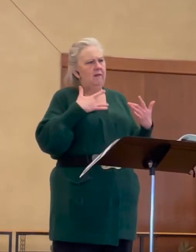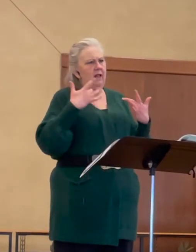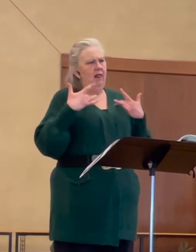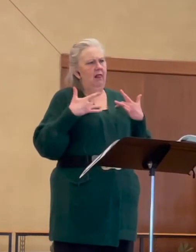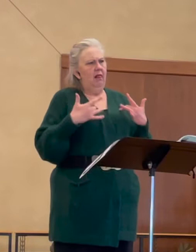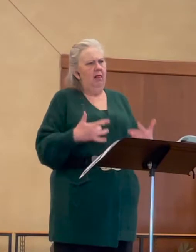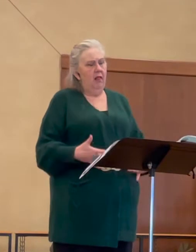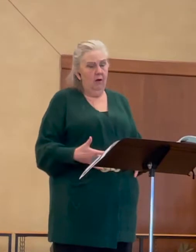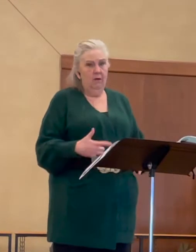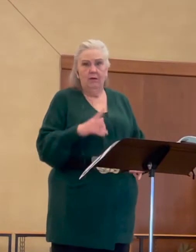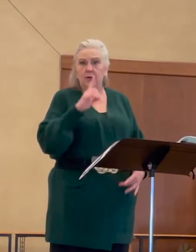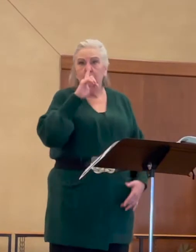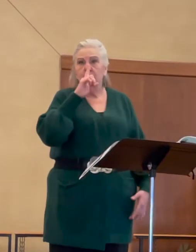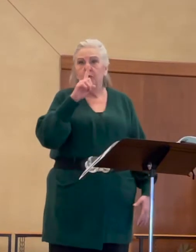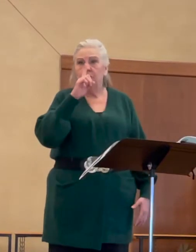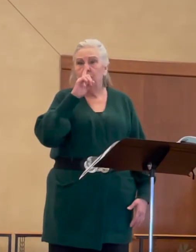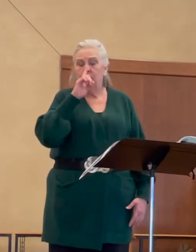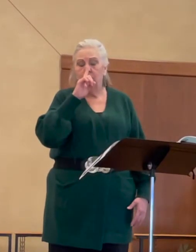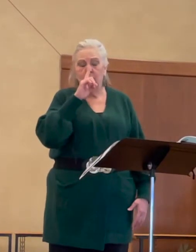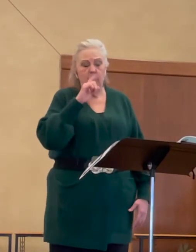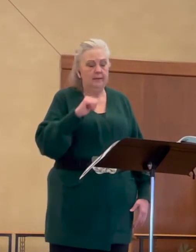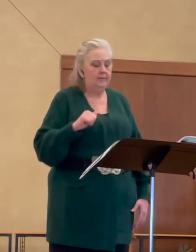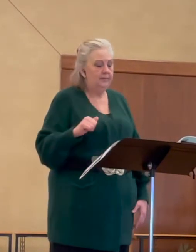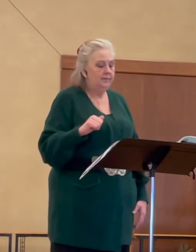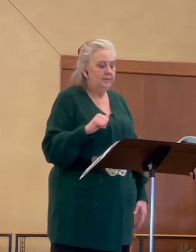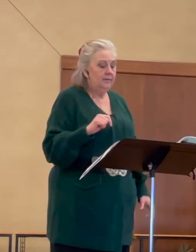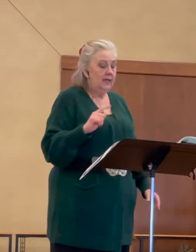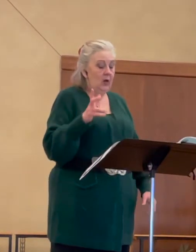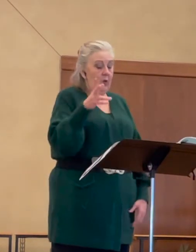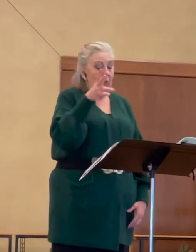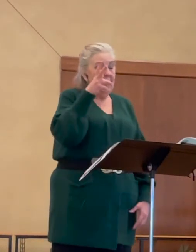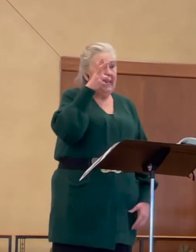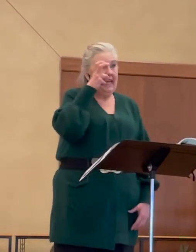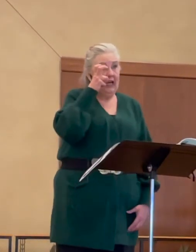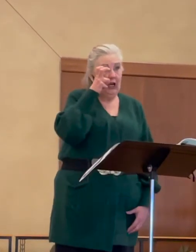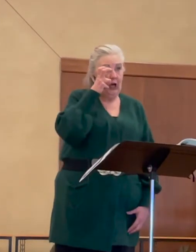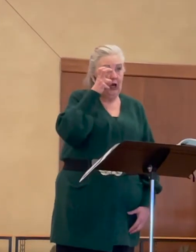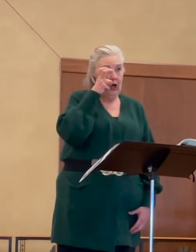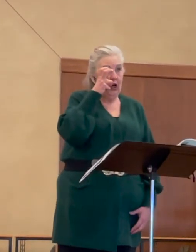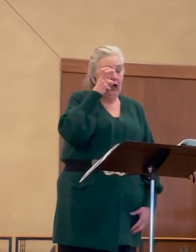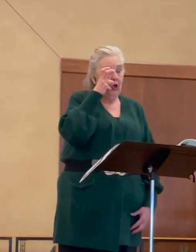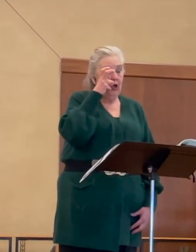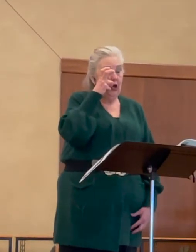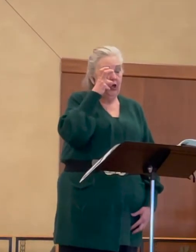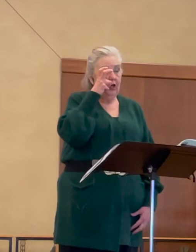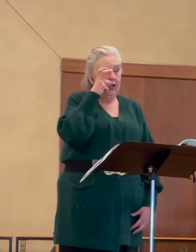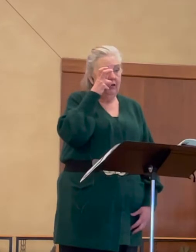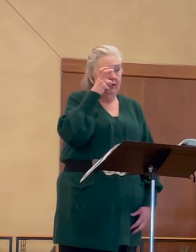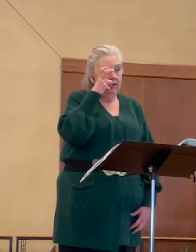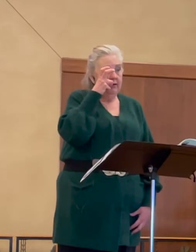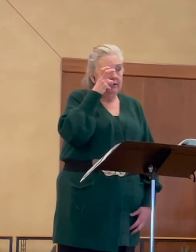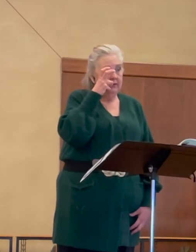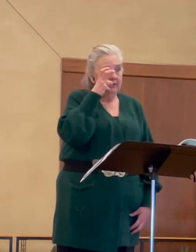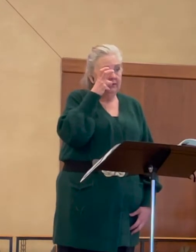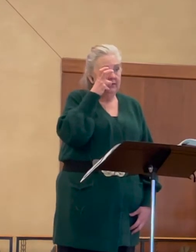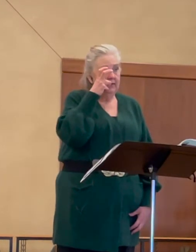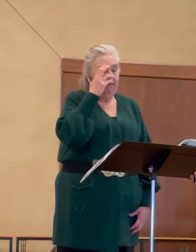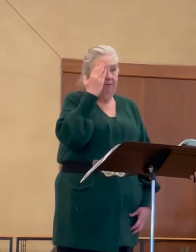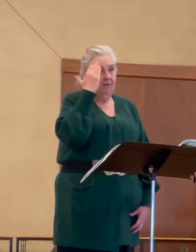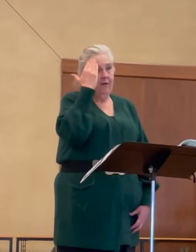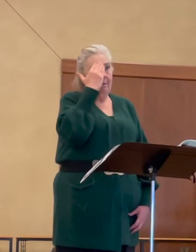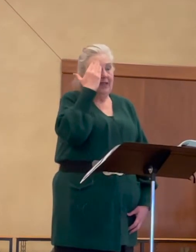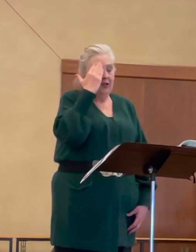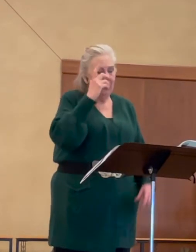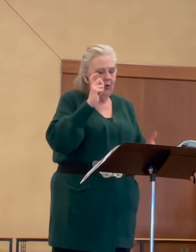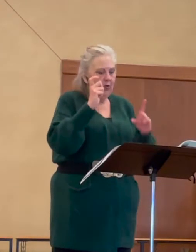And indeed it does. We hear at the beginning of our gospel reading these familiar